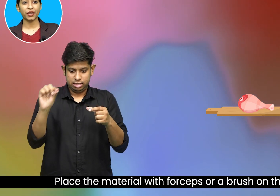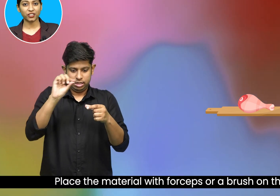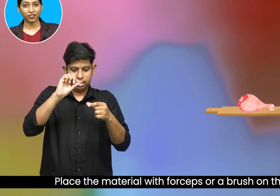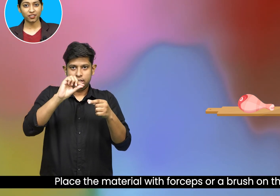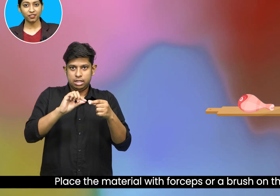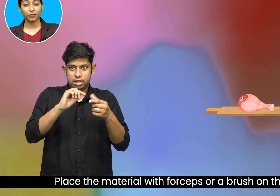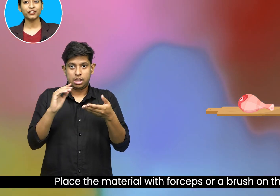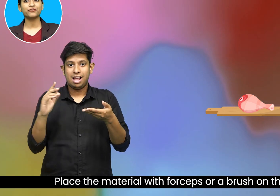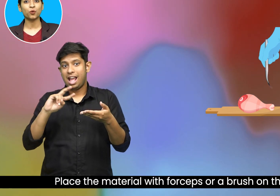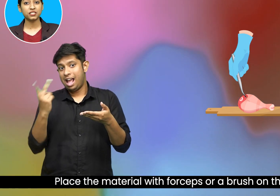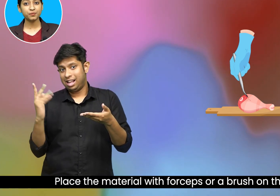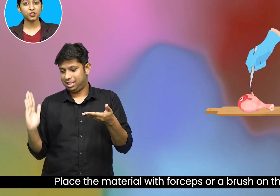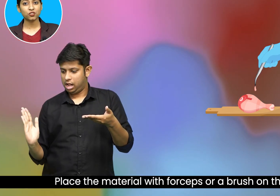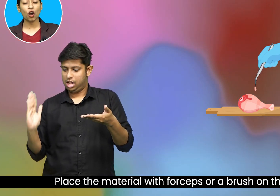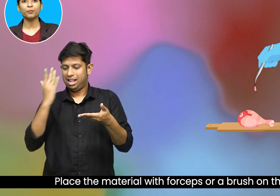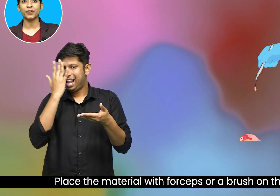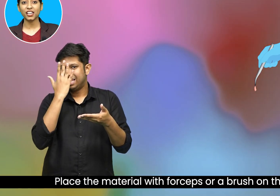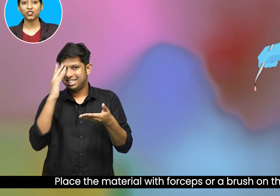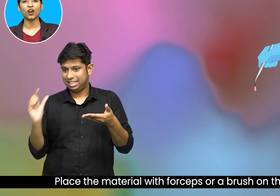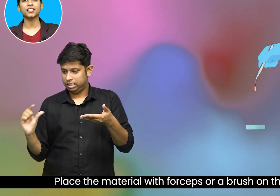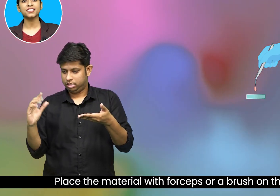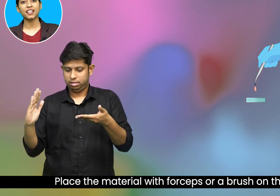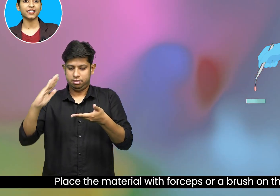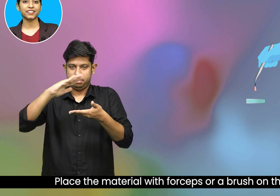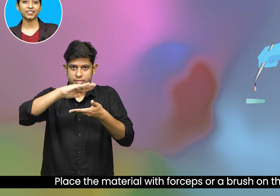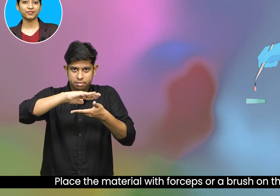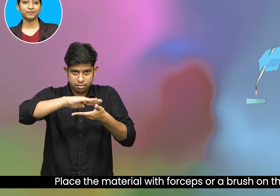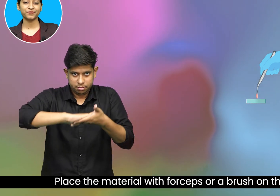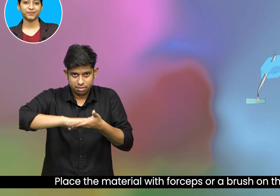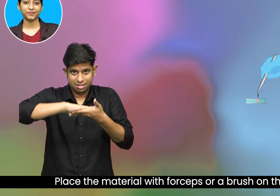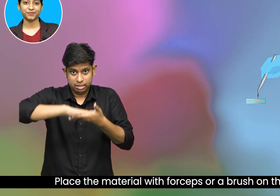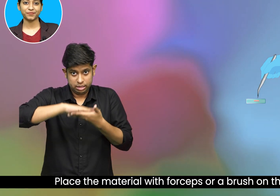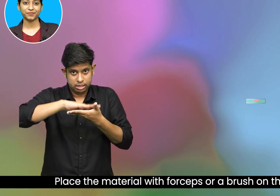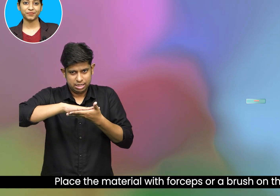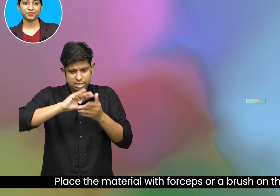Place the material with forceps or brush on the slide.